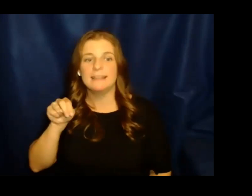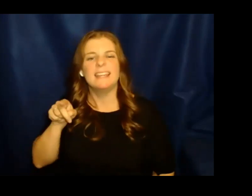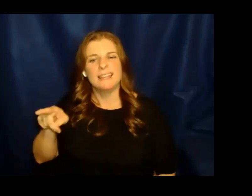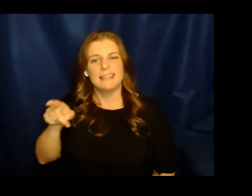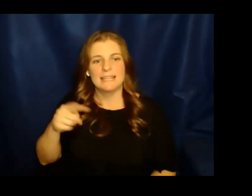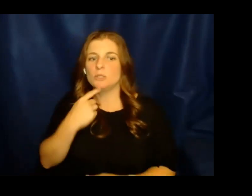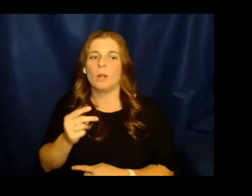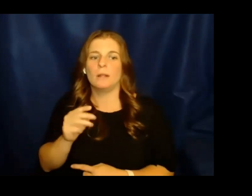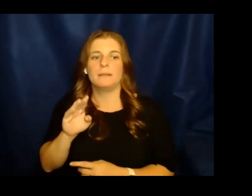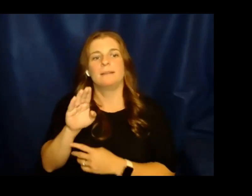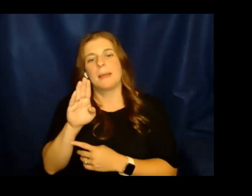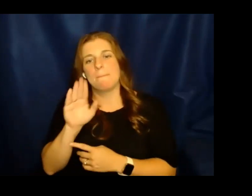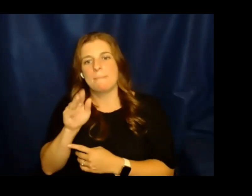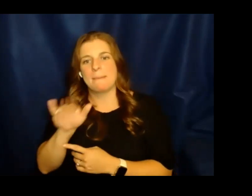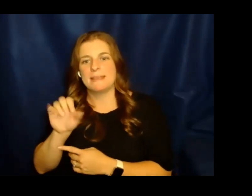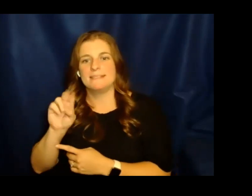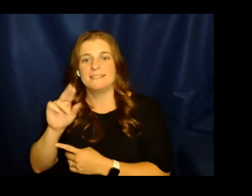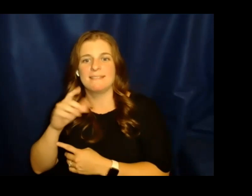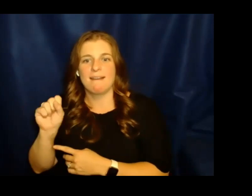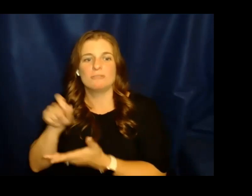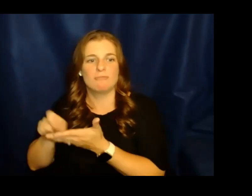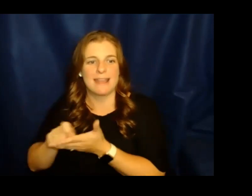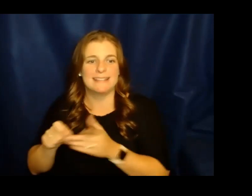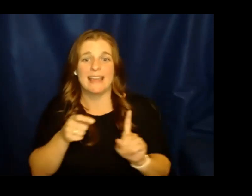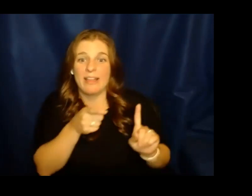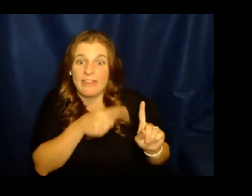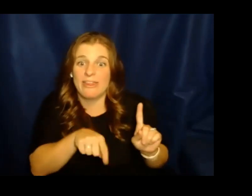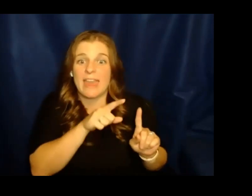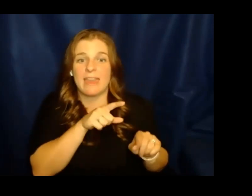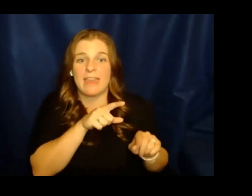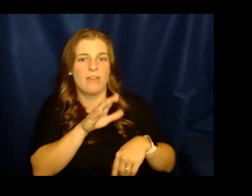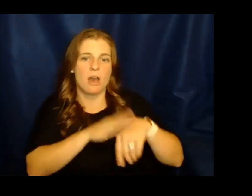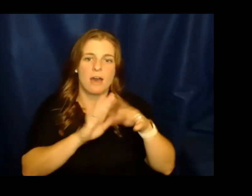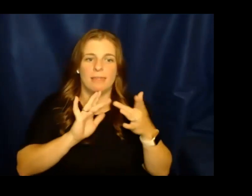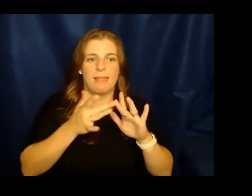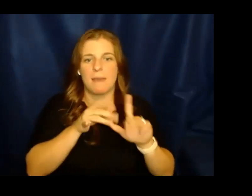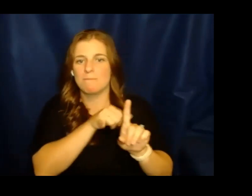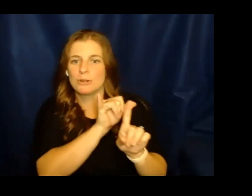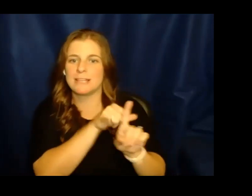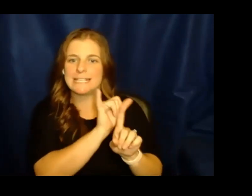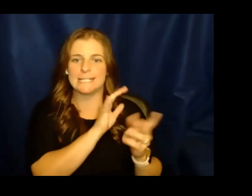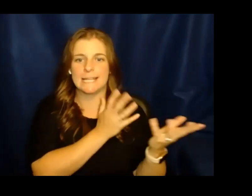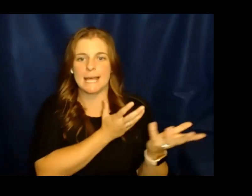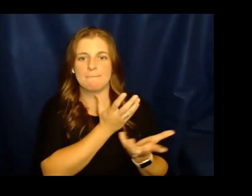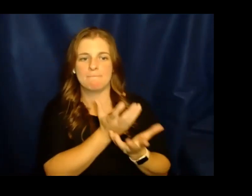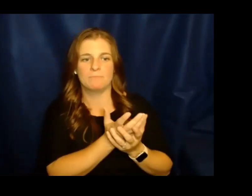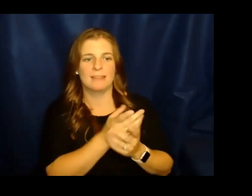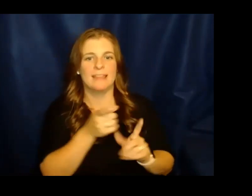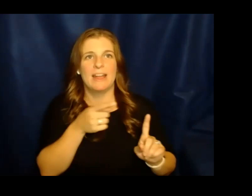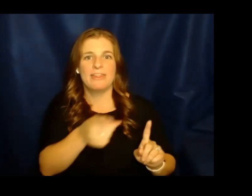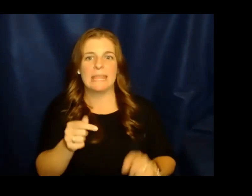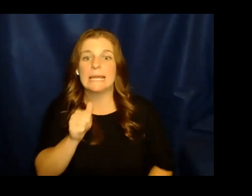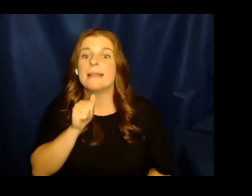they do not love this flesh. They, the online bullies, the